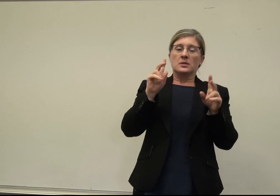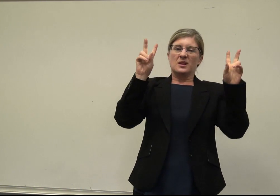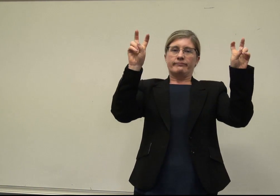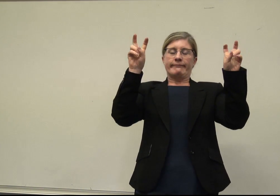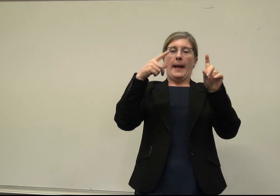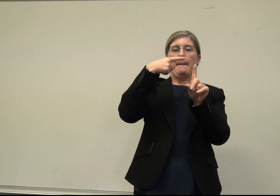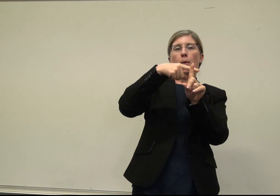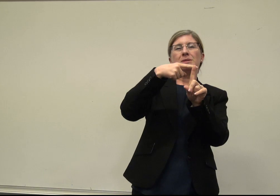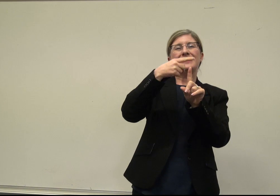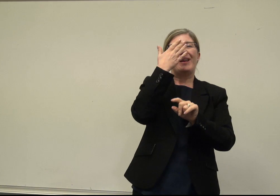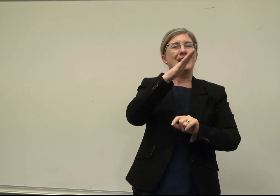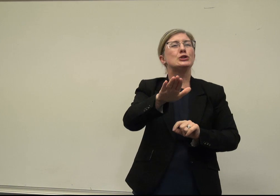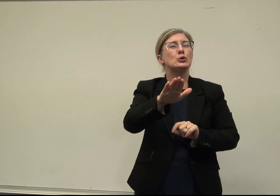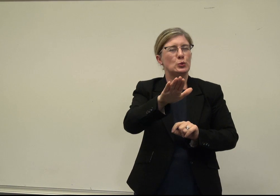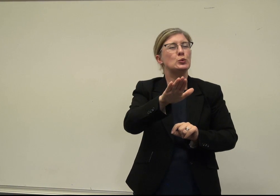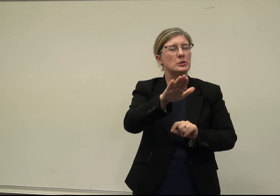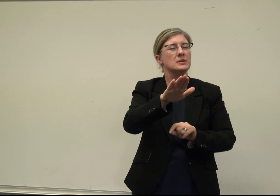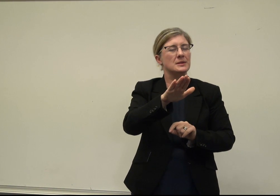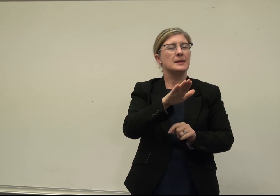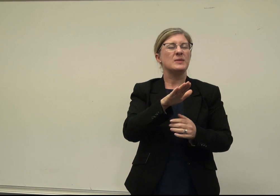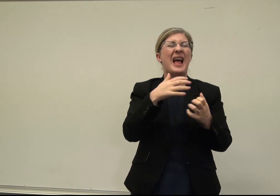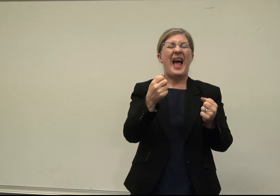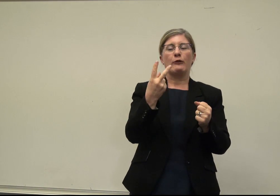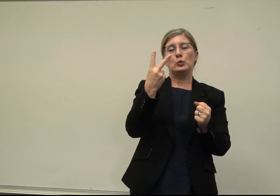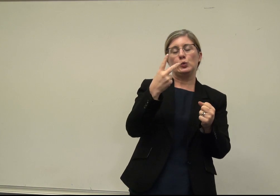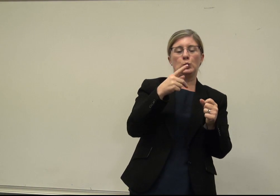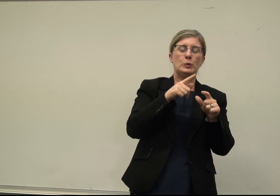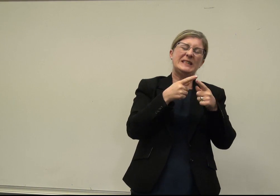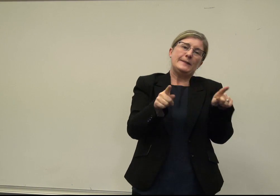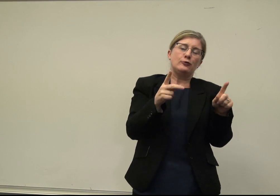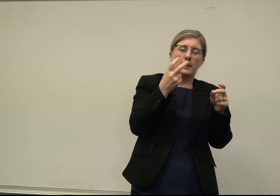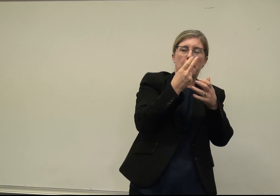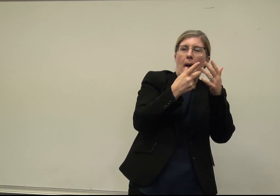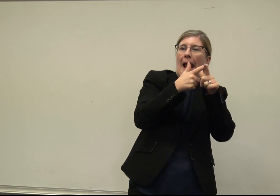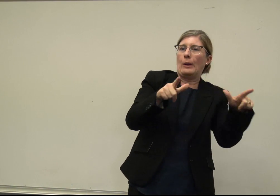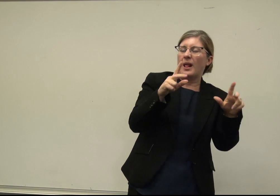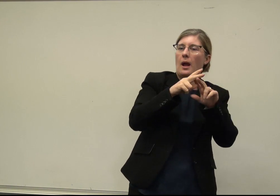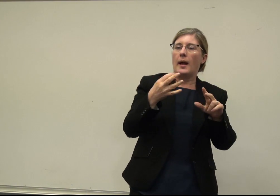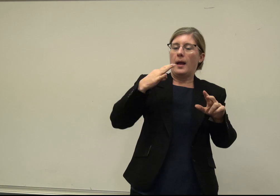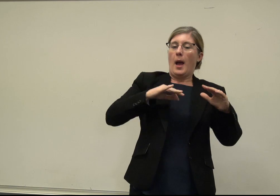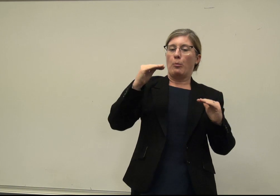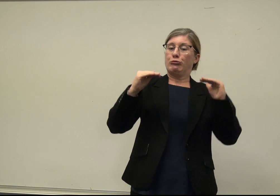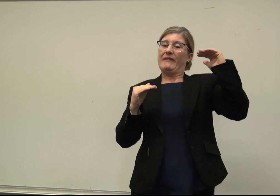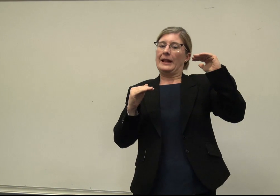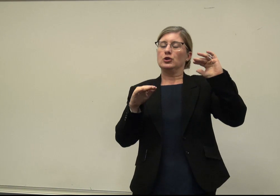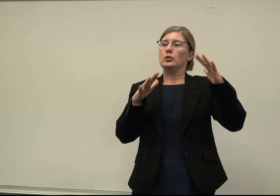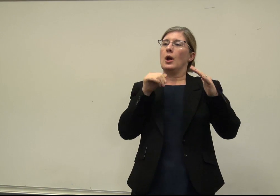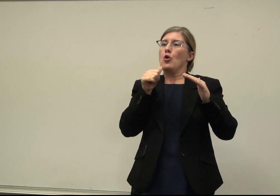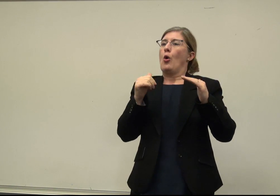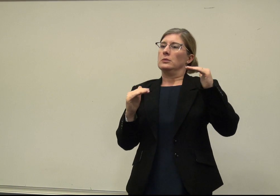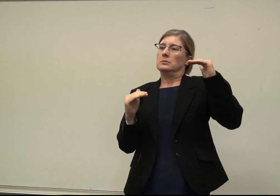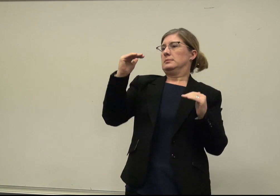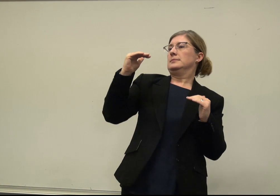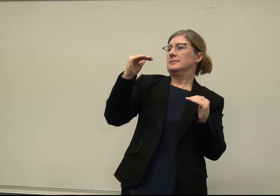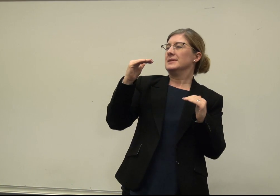is a privileged kind of bilingualism and a less privileged kind of bilingualism. Children know that. Children realize that very,